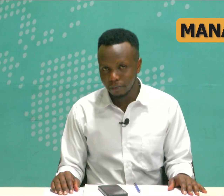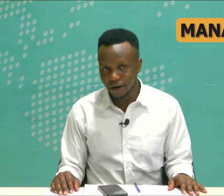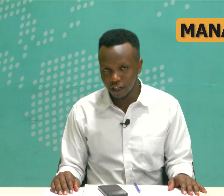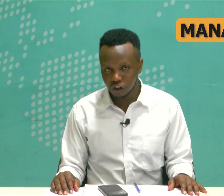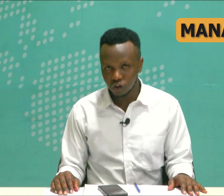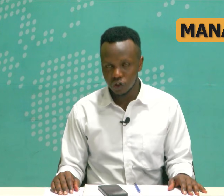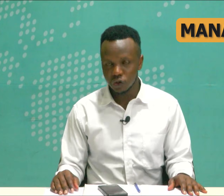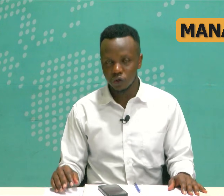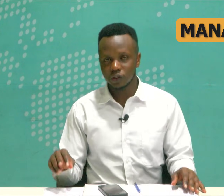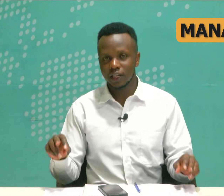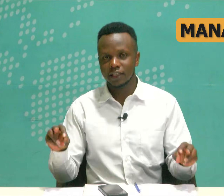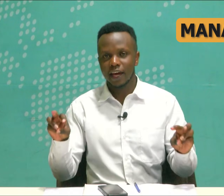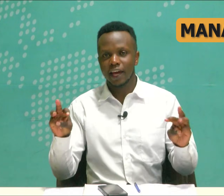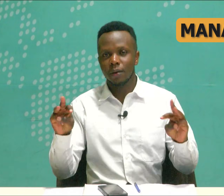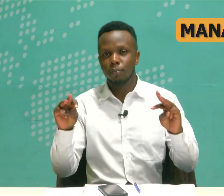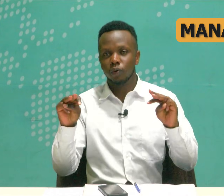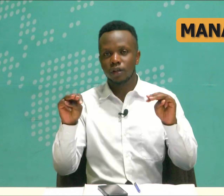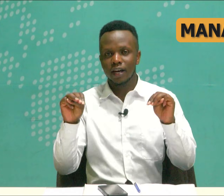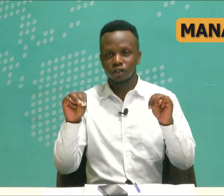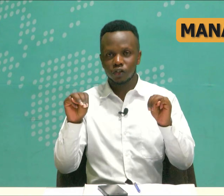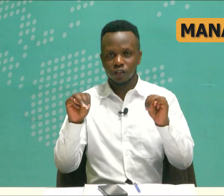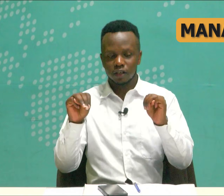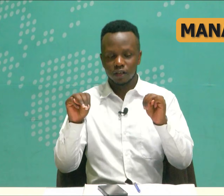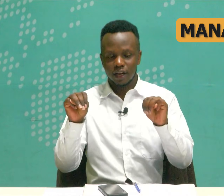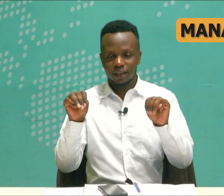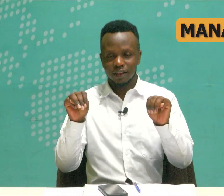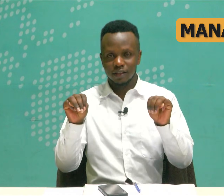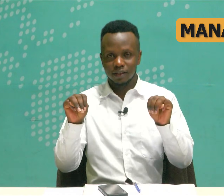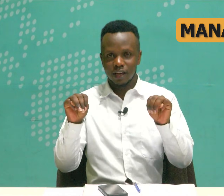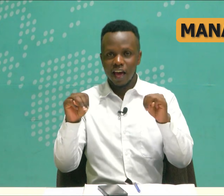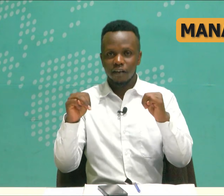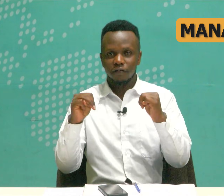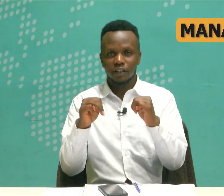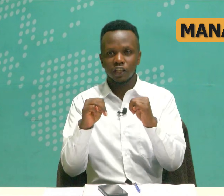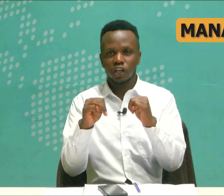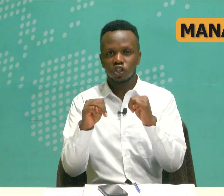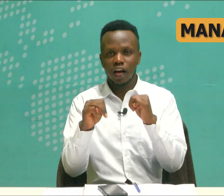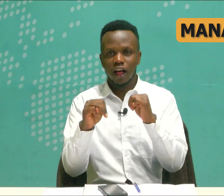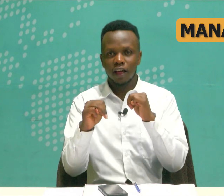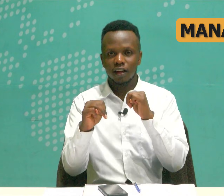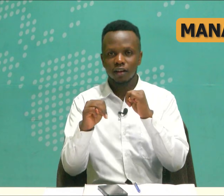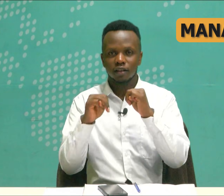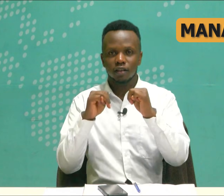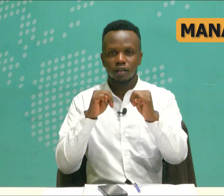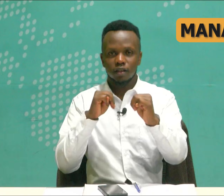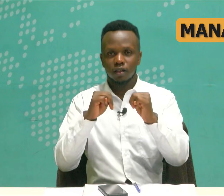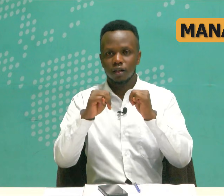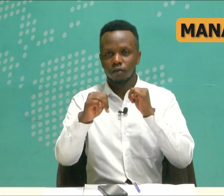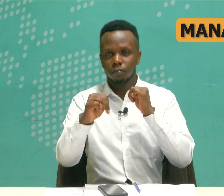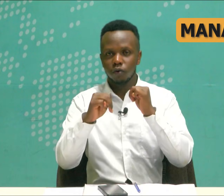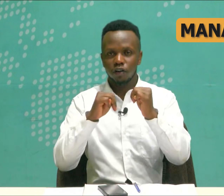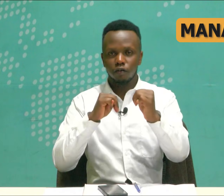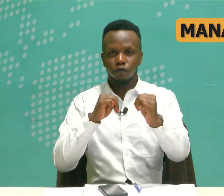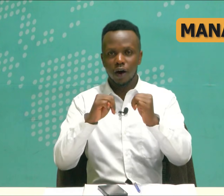manage, you use letter M both hands like this, facing each other, moving forward,